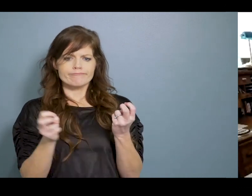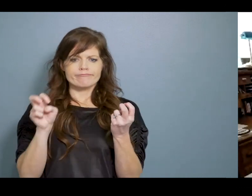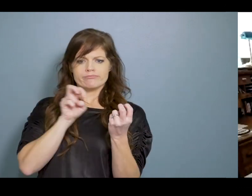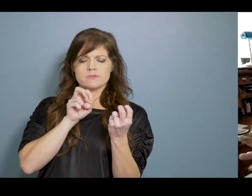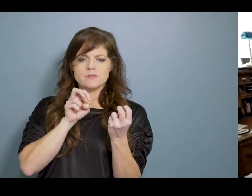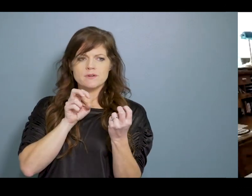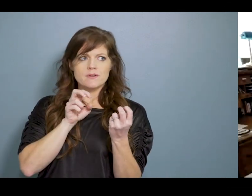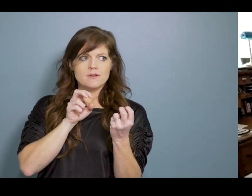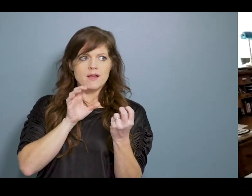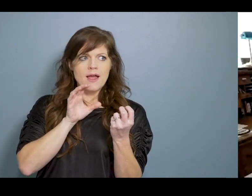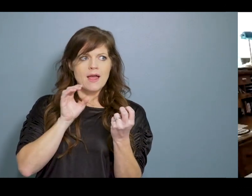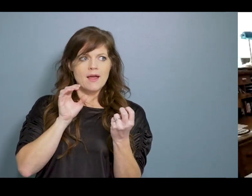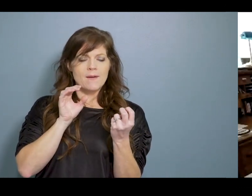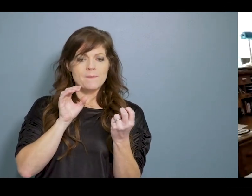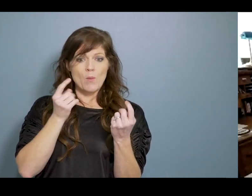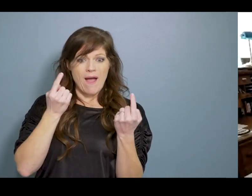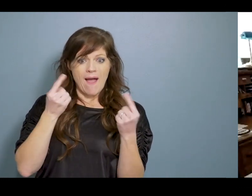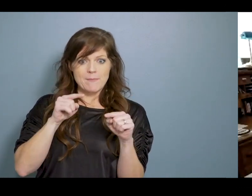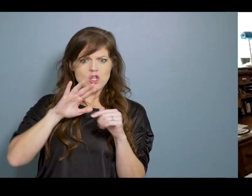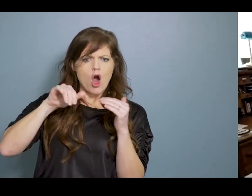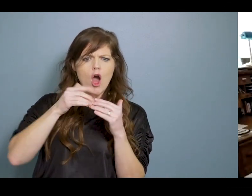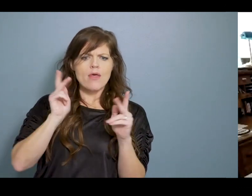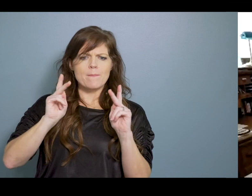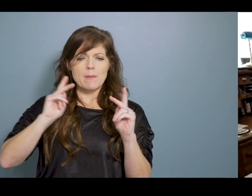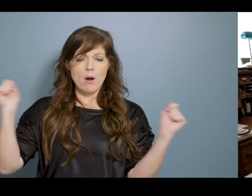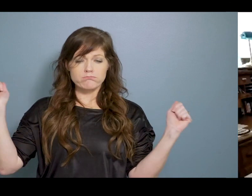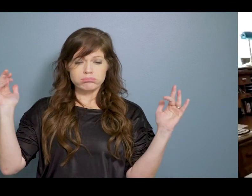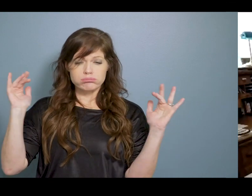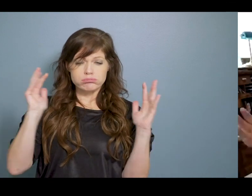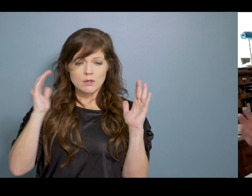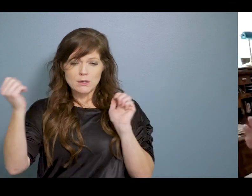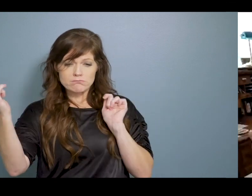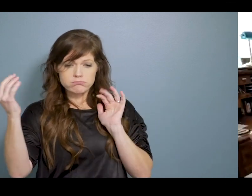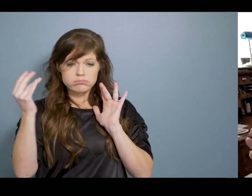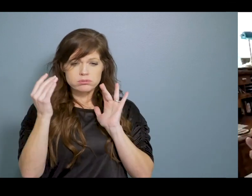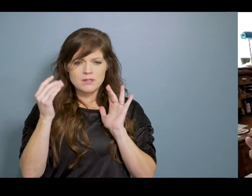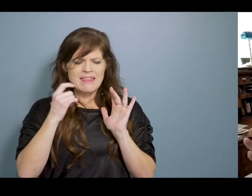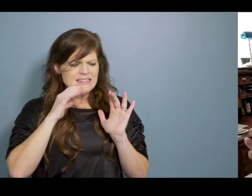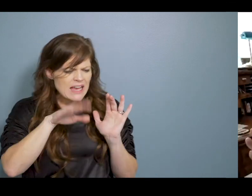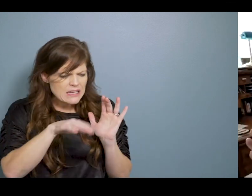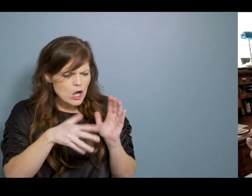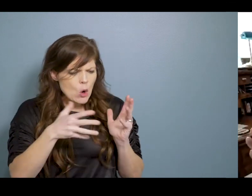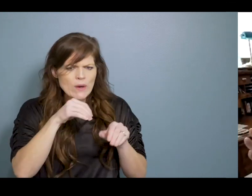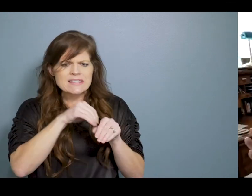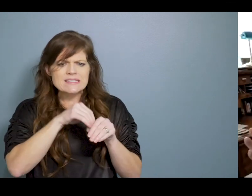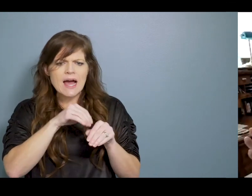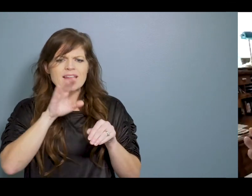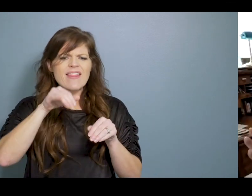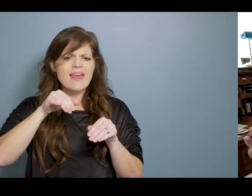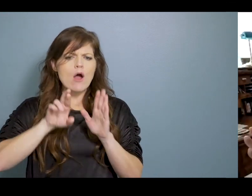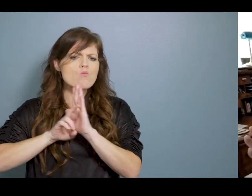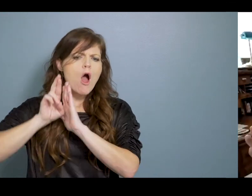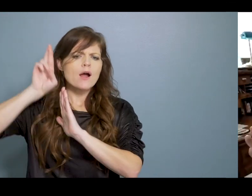they immediately gravitate everybody together and they throw all these things. What's inside the shuttle? Because the air